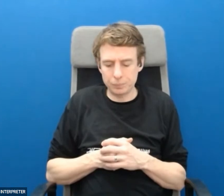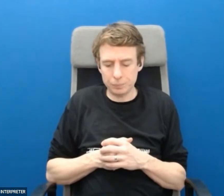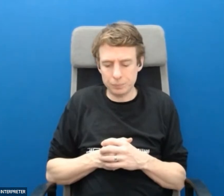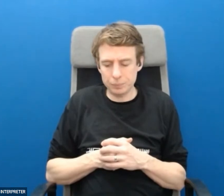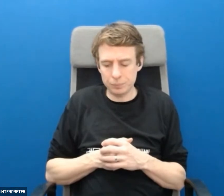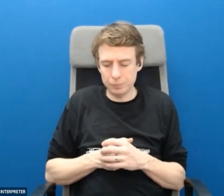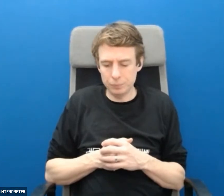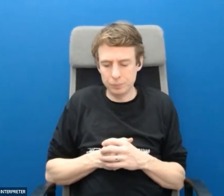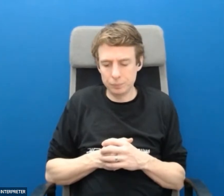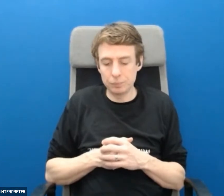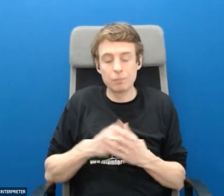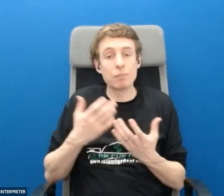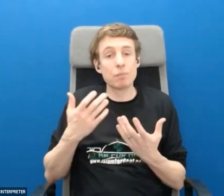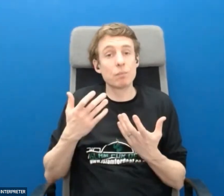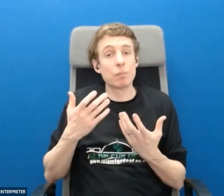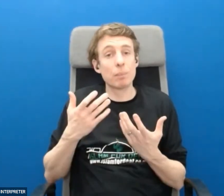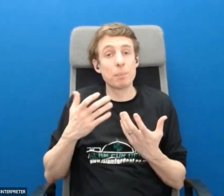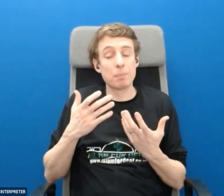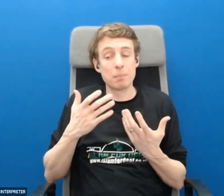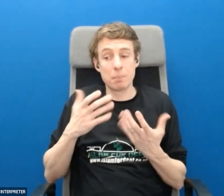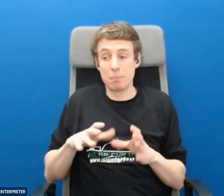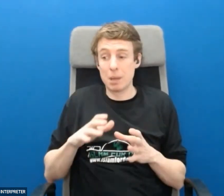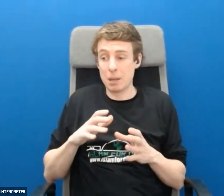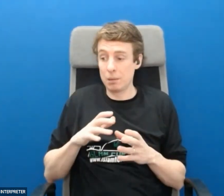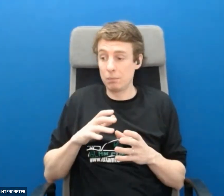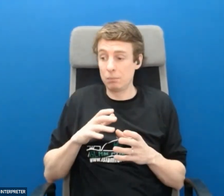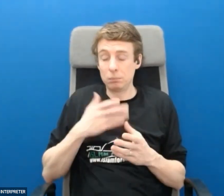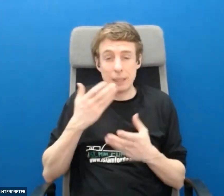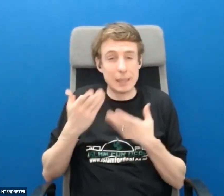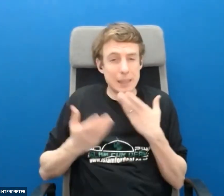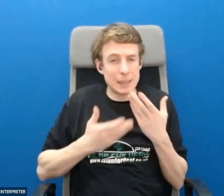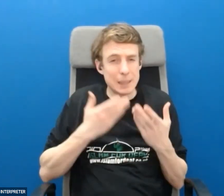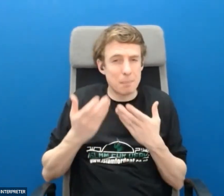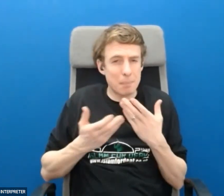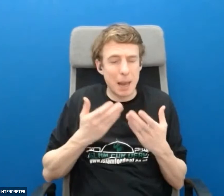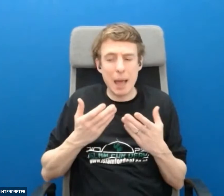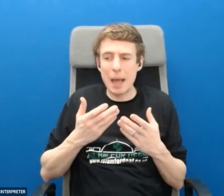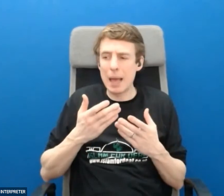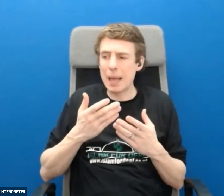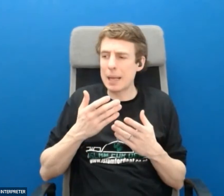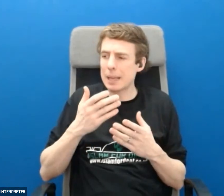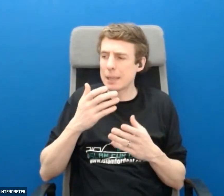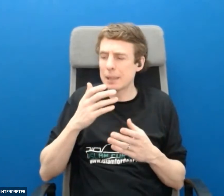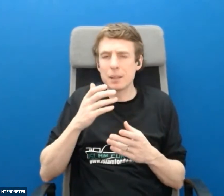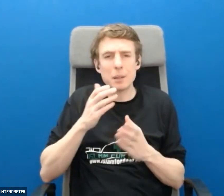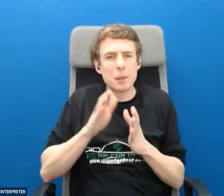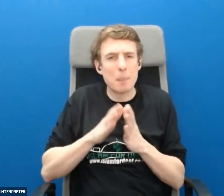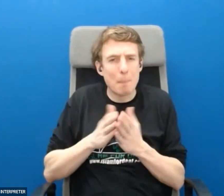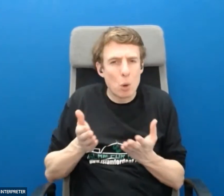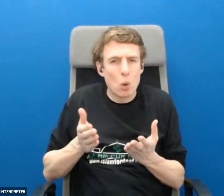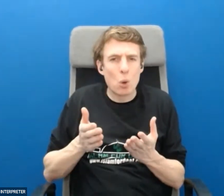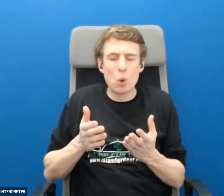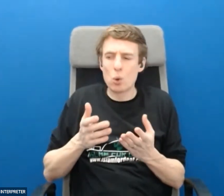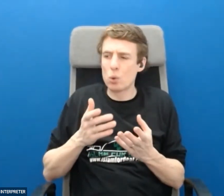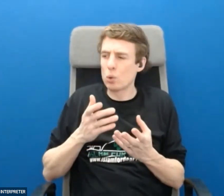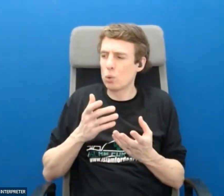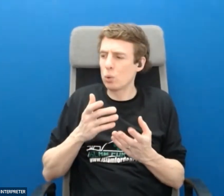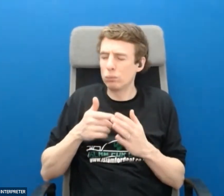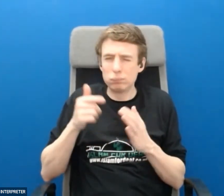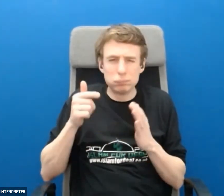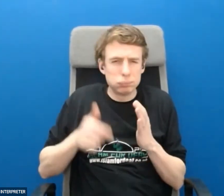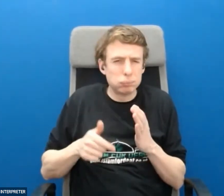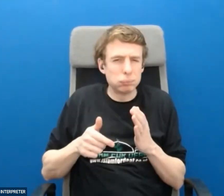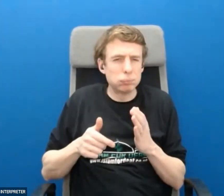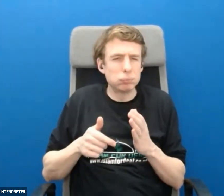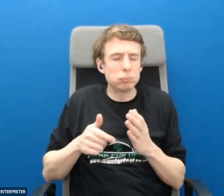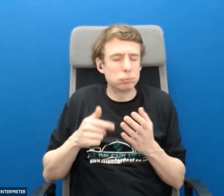they've taken the time out to explain the concepts of this book and explain what this book is about, and go into